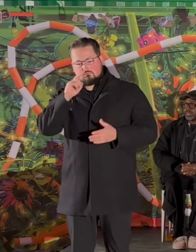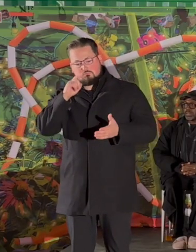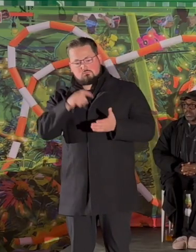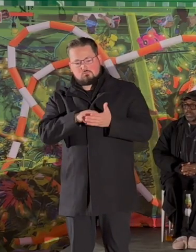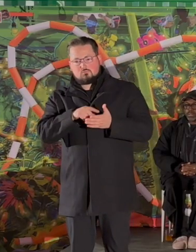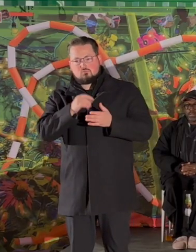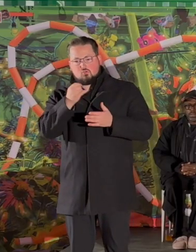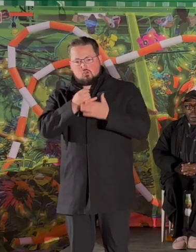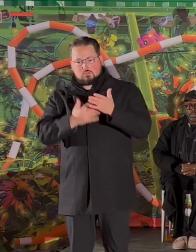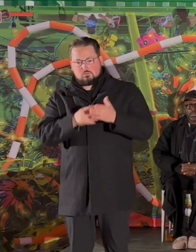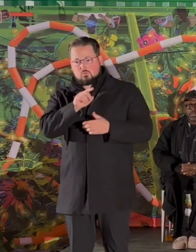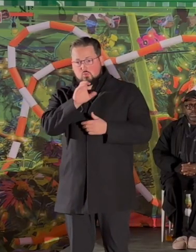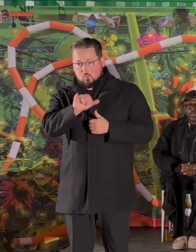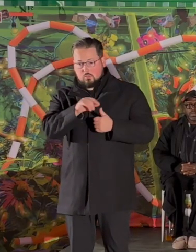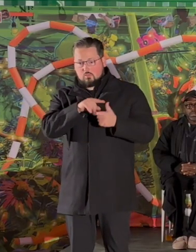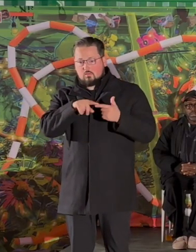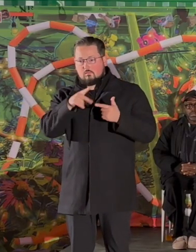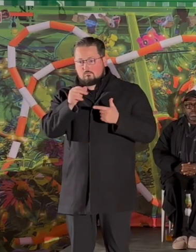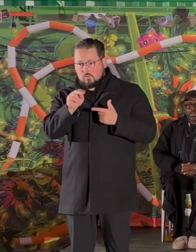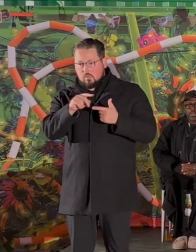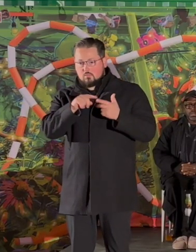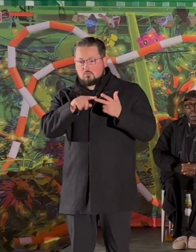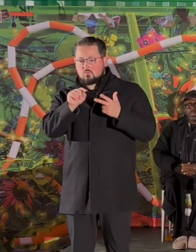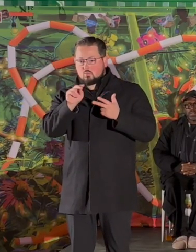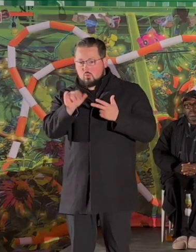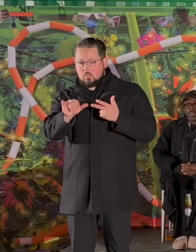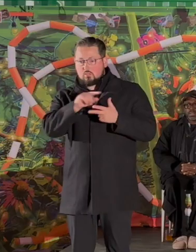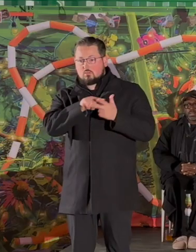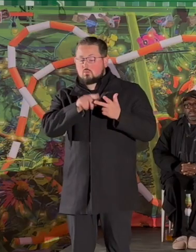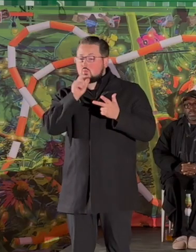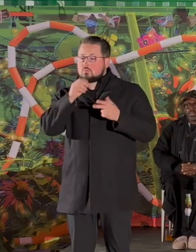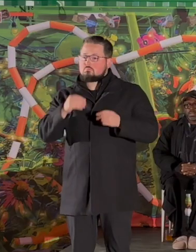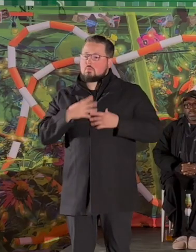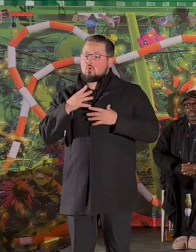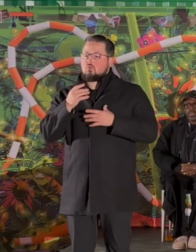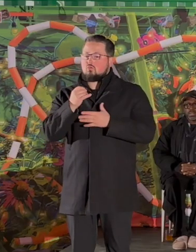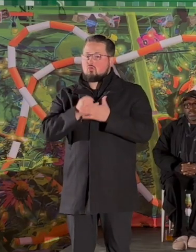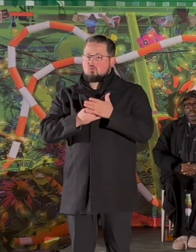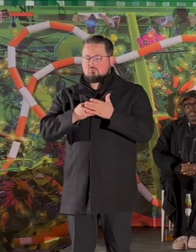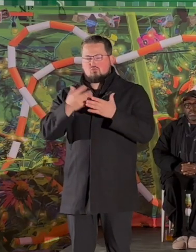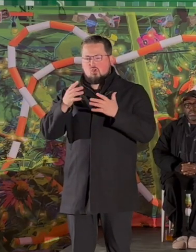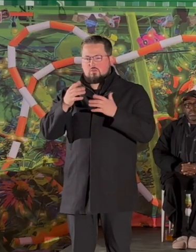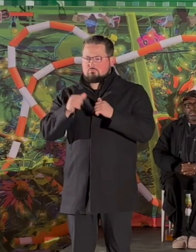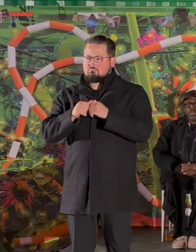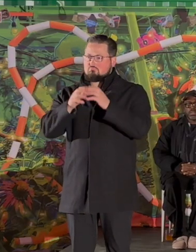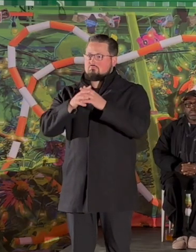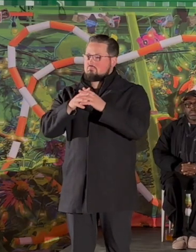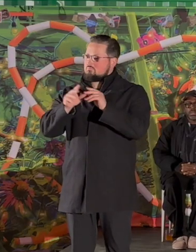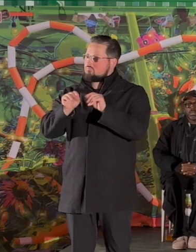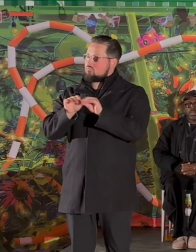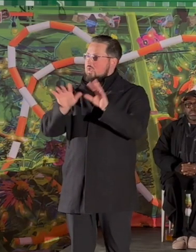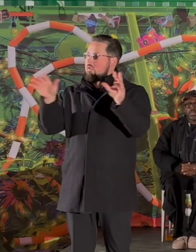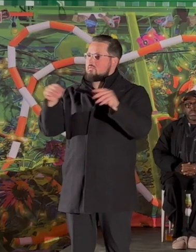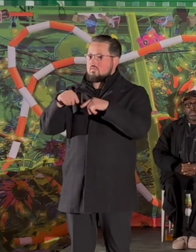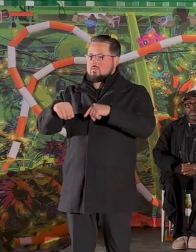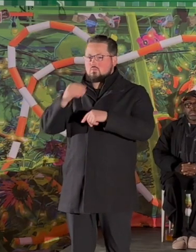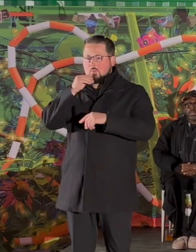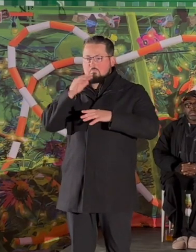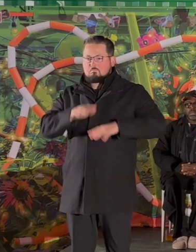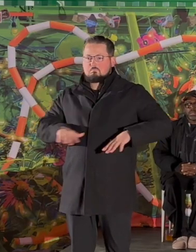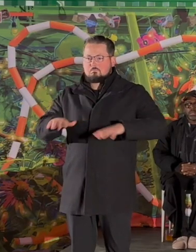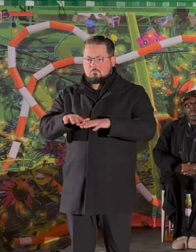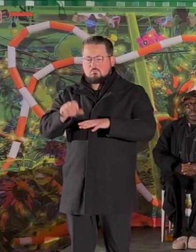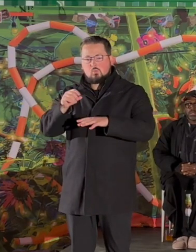artists, Zoe, Fawn, and Tony, whose inspiring art is already lighting up the neighborhood. That brings us